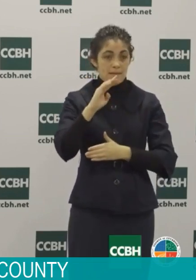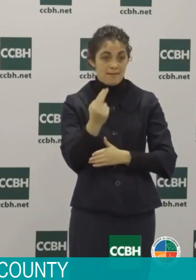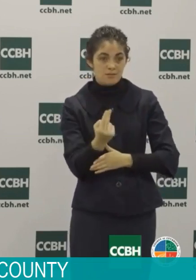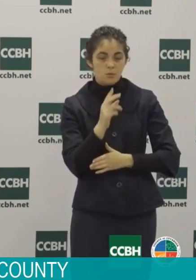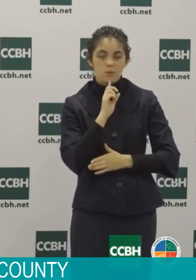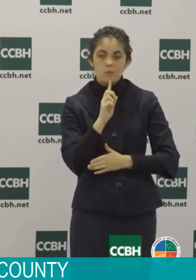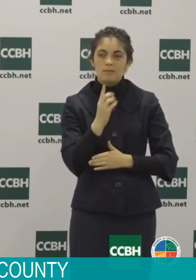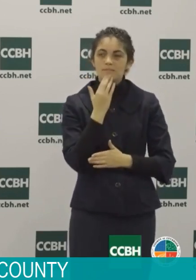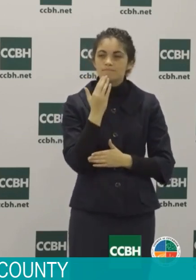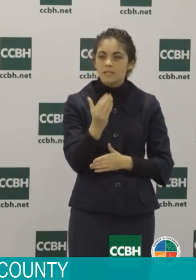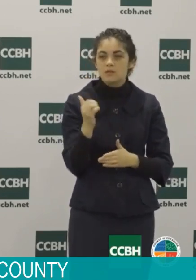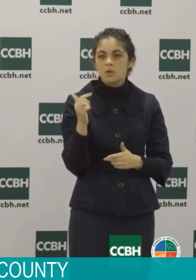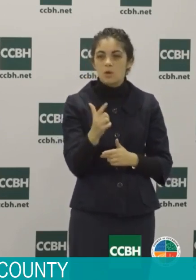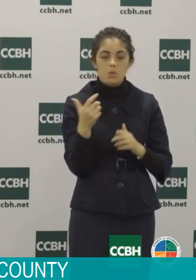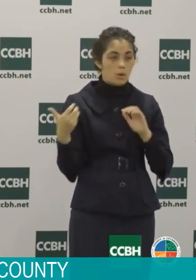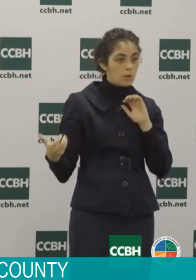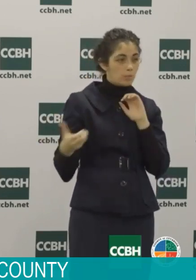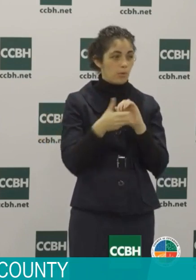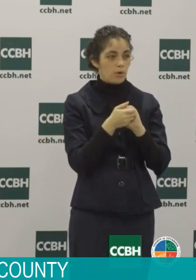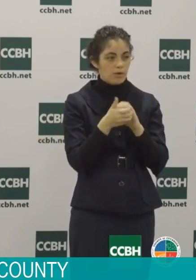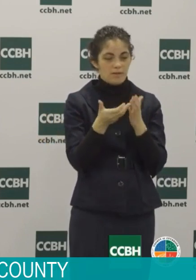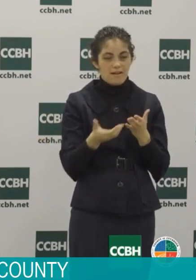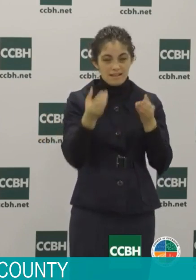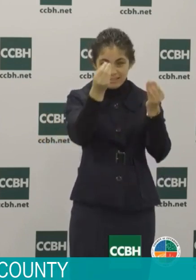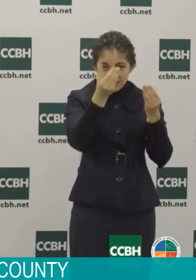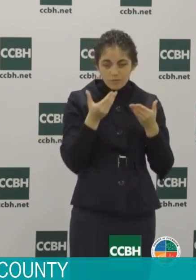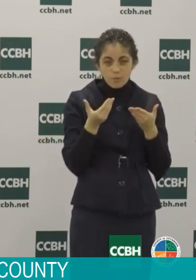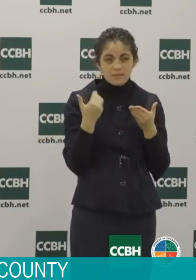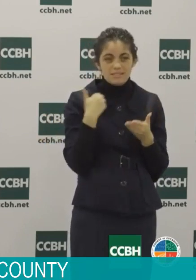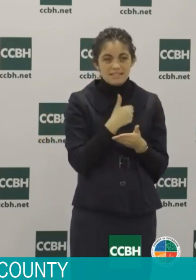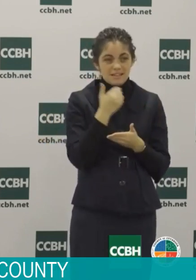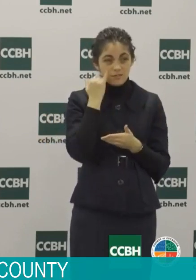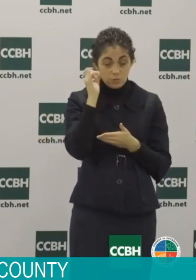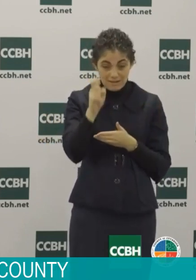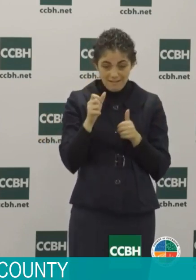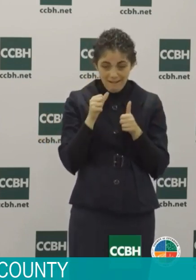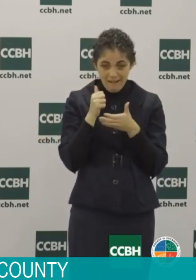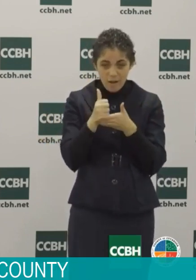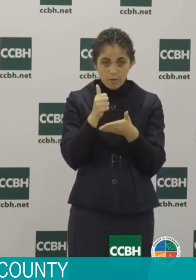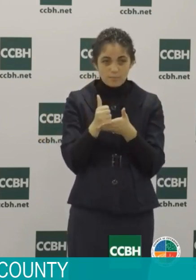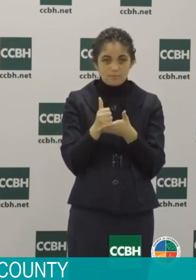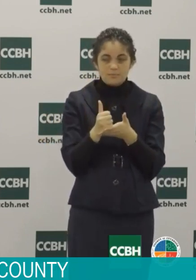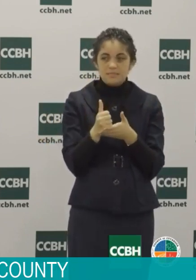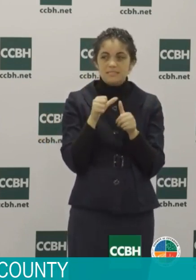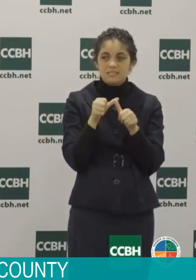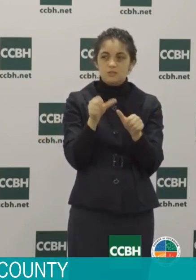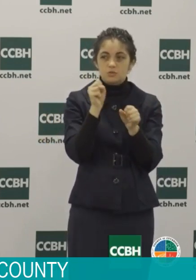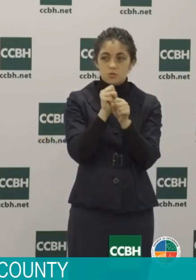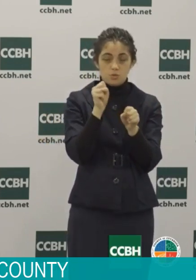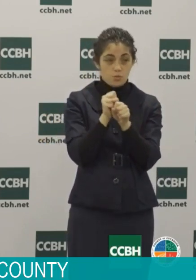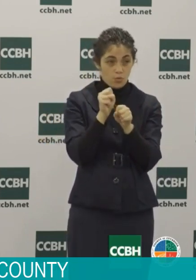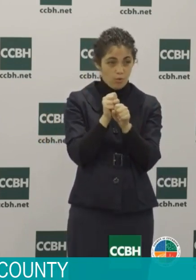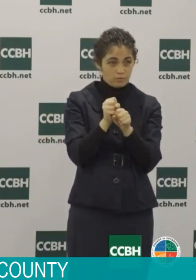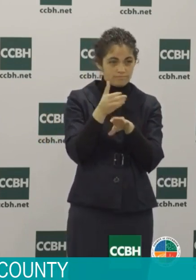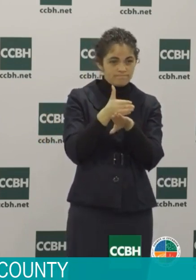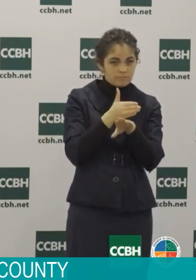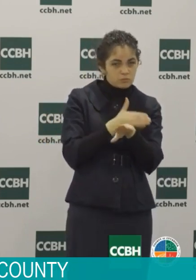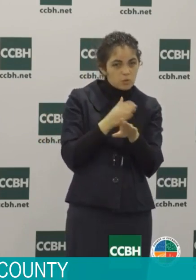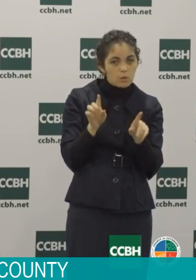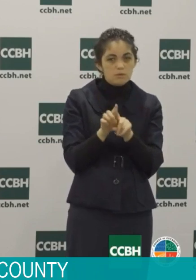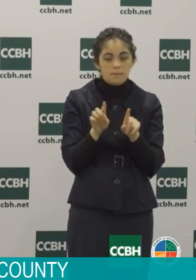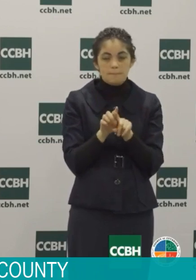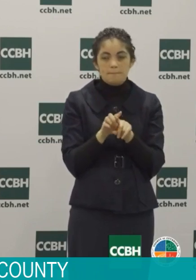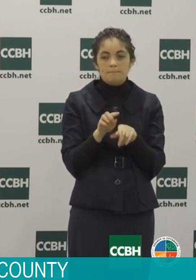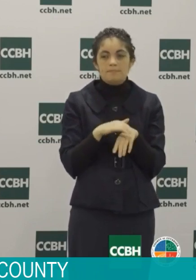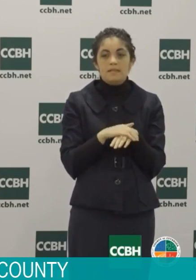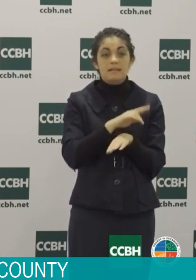really appreciate you, we're your partner in this, and please let us know how we can help you continue to do your work better. The